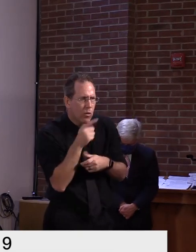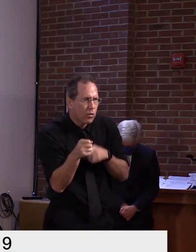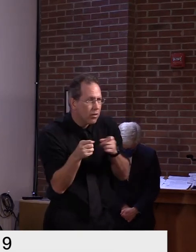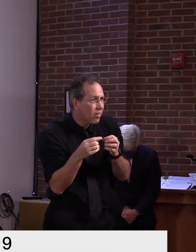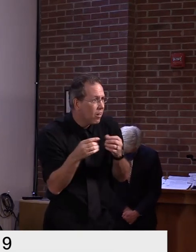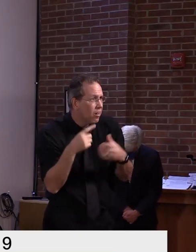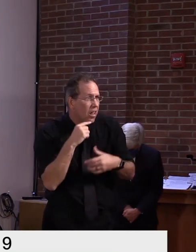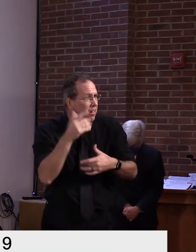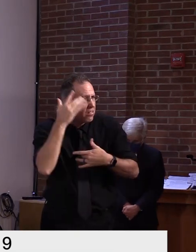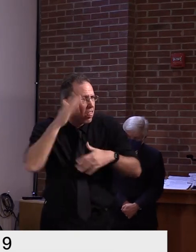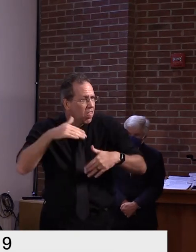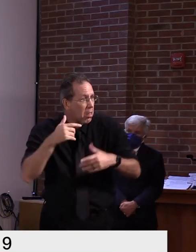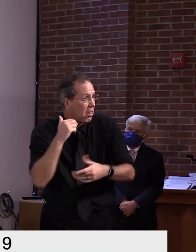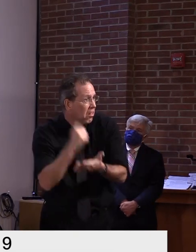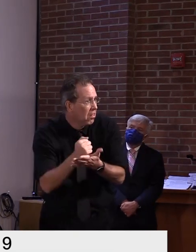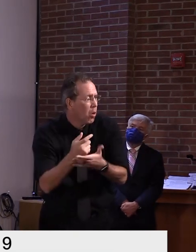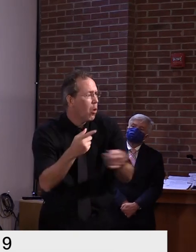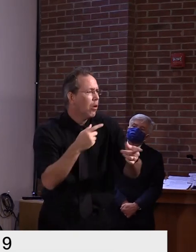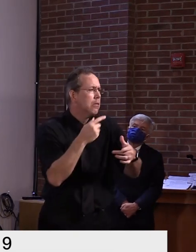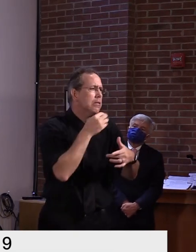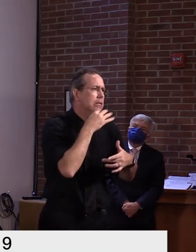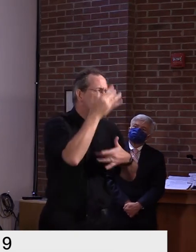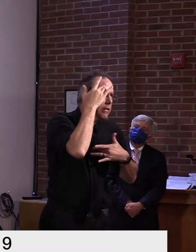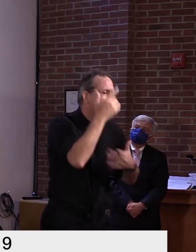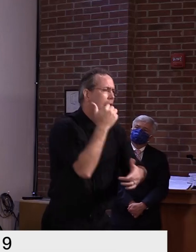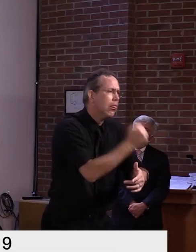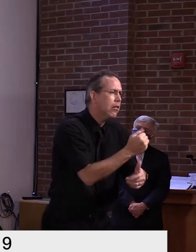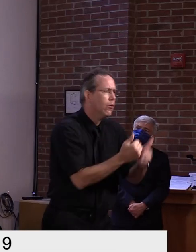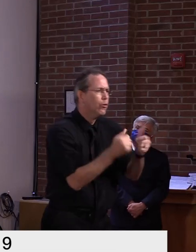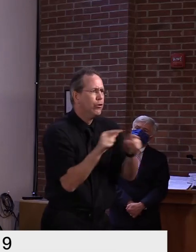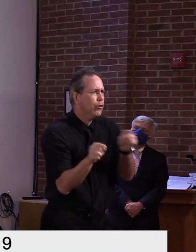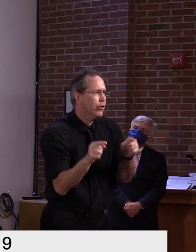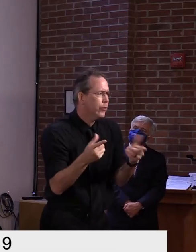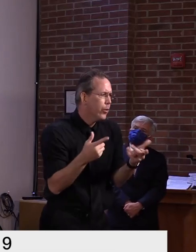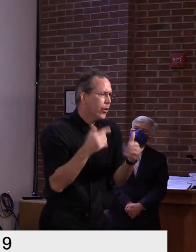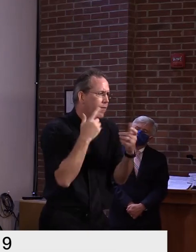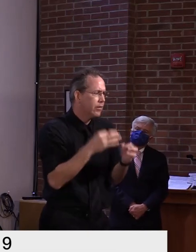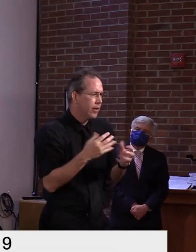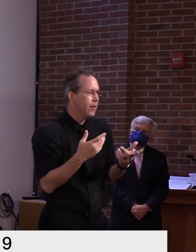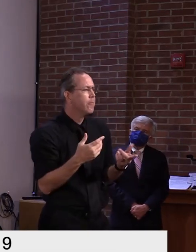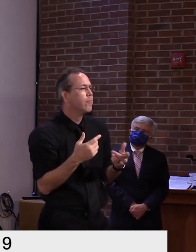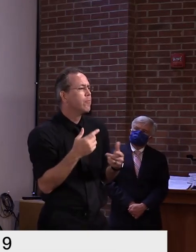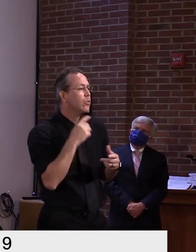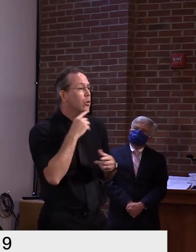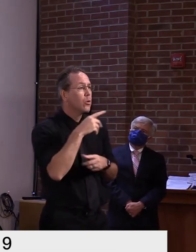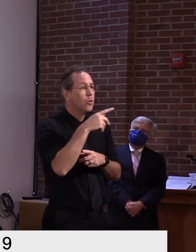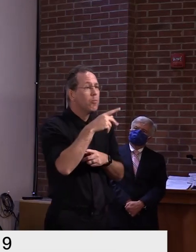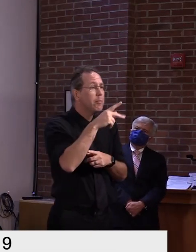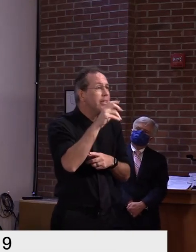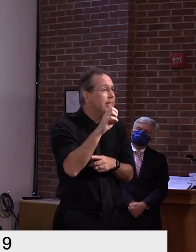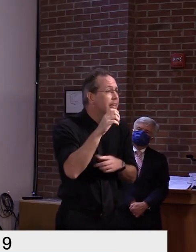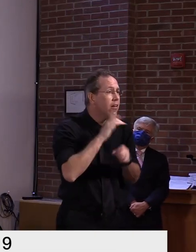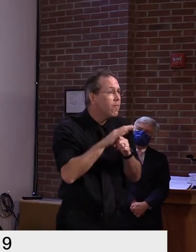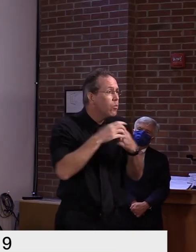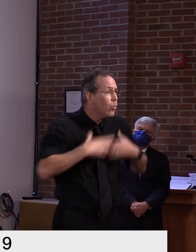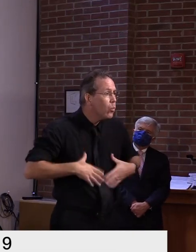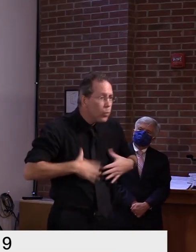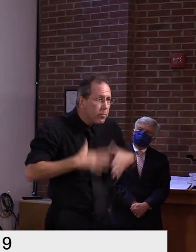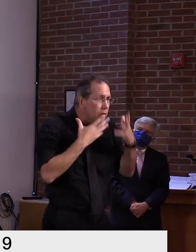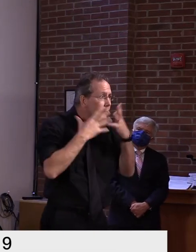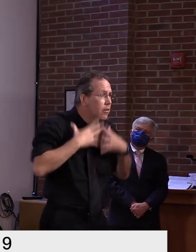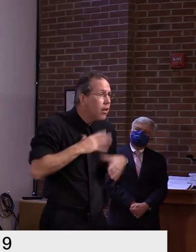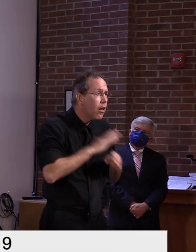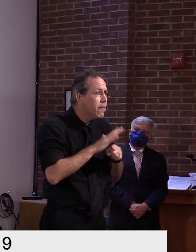we don't get burned like we did early on with PPE when there was little access to PPE around the country. So we want to make